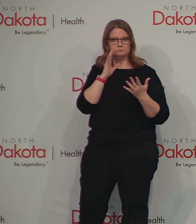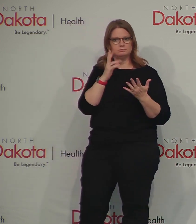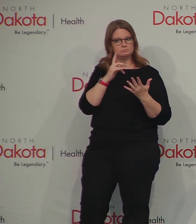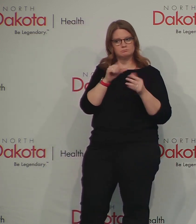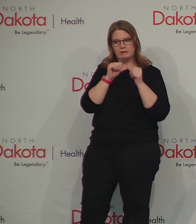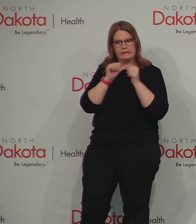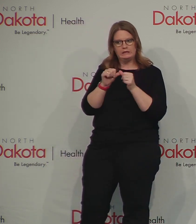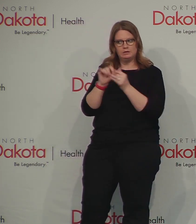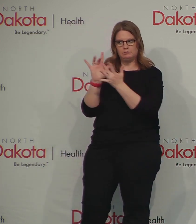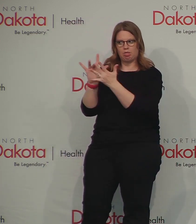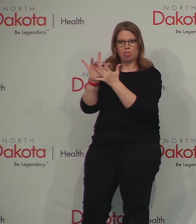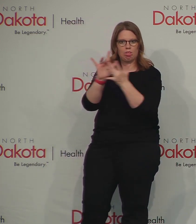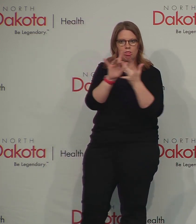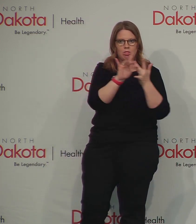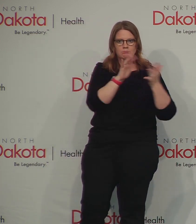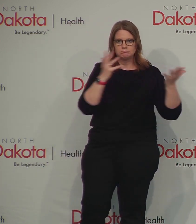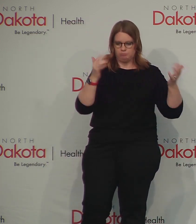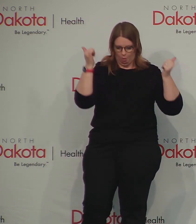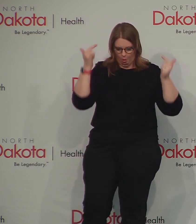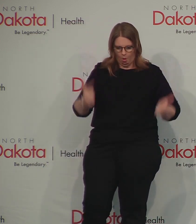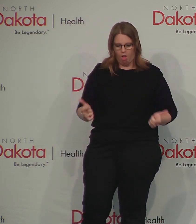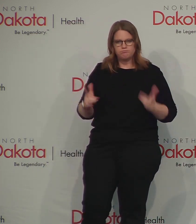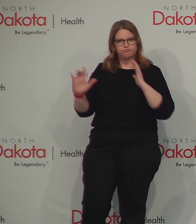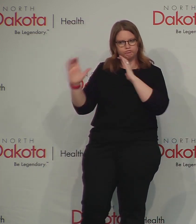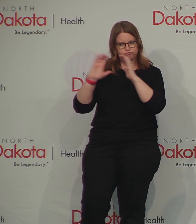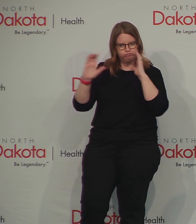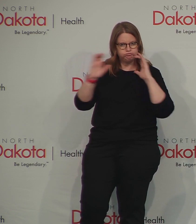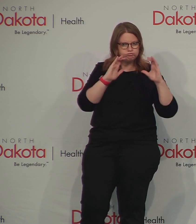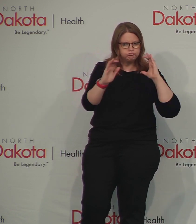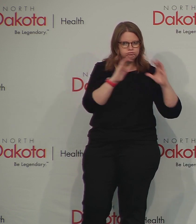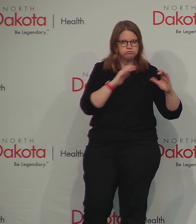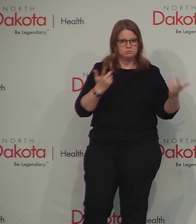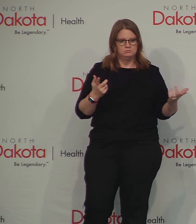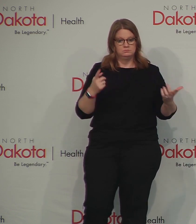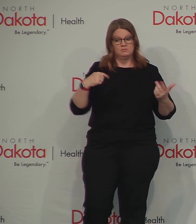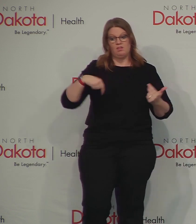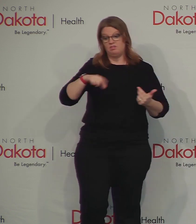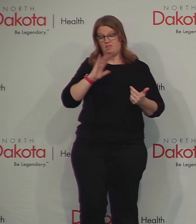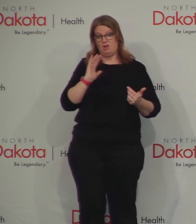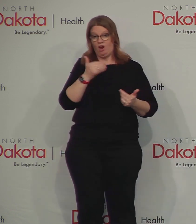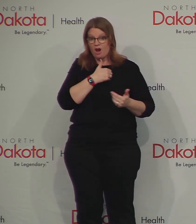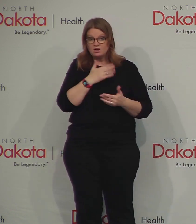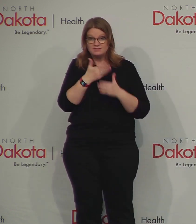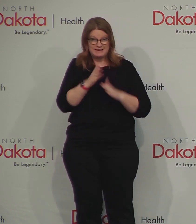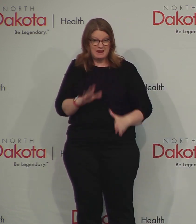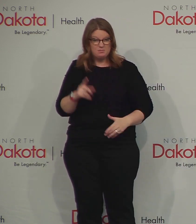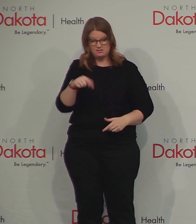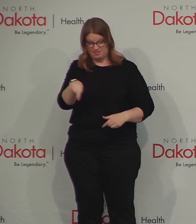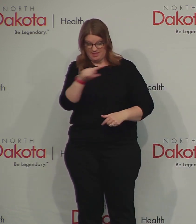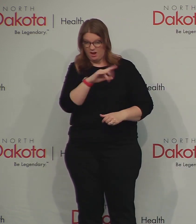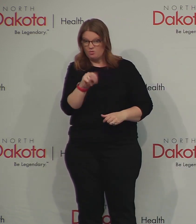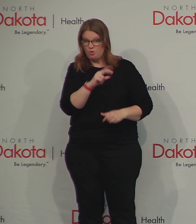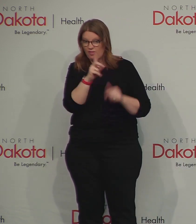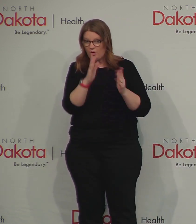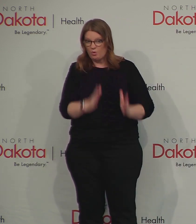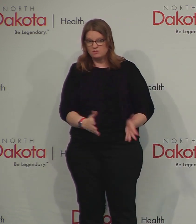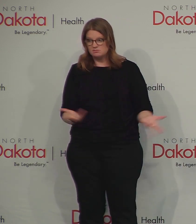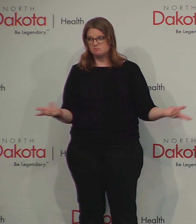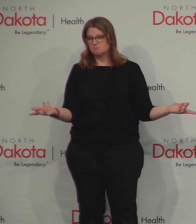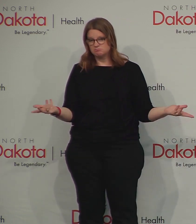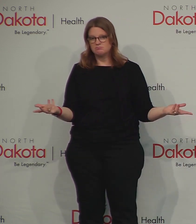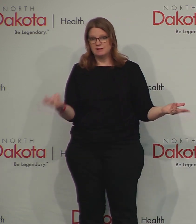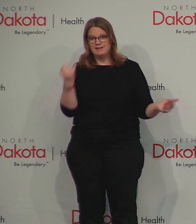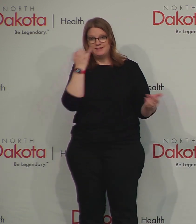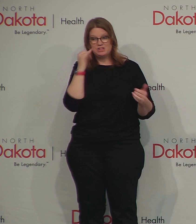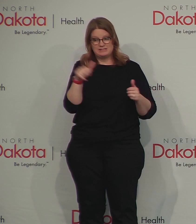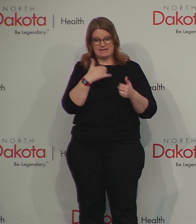out to even those that worked through Indian Health System, because they're our partners, they're neighbors, they're our North Dakotans, to make sure, because if there's any